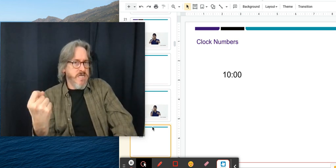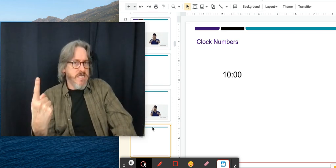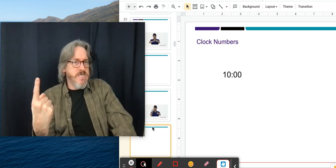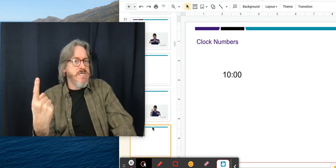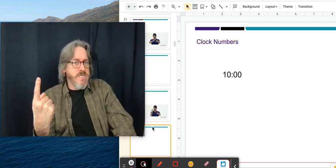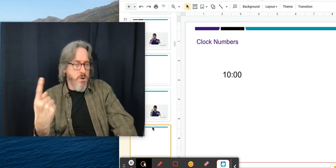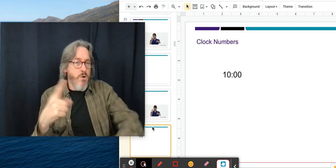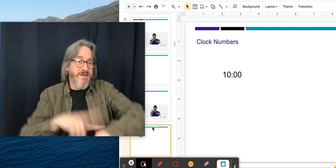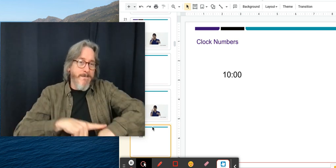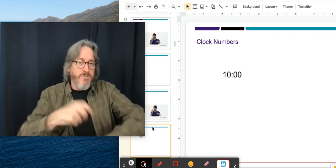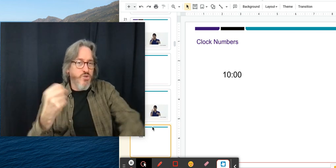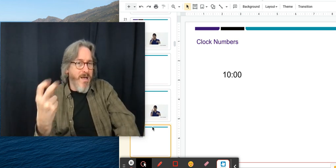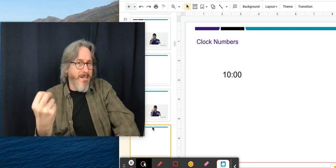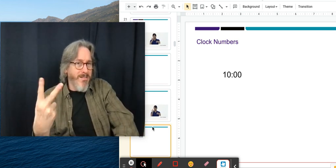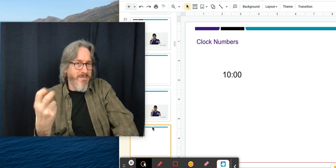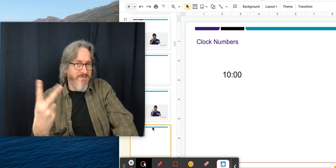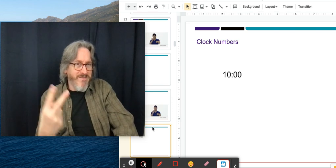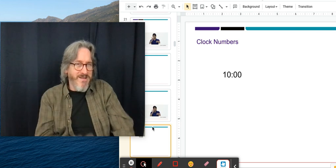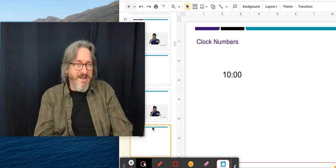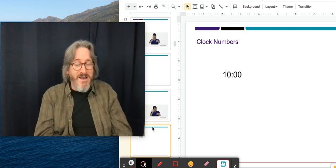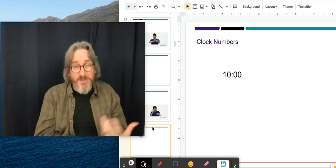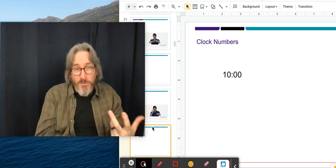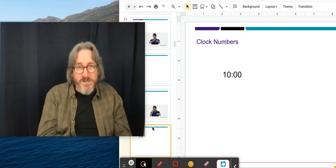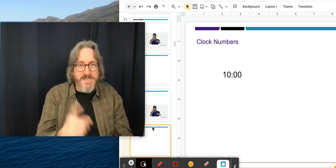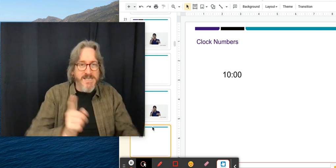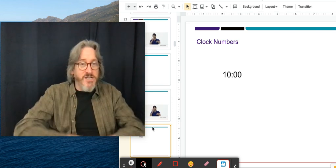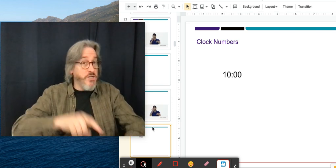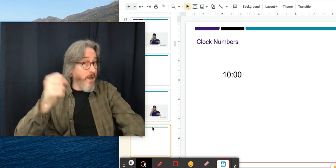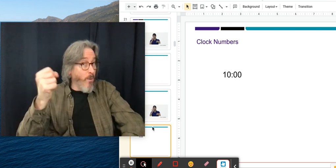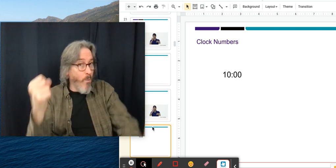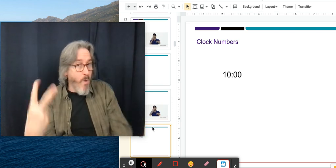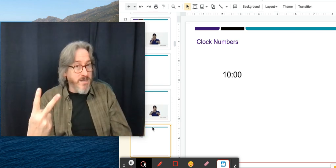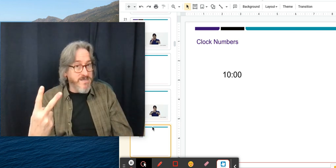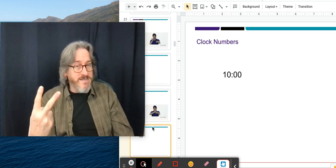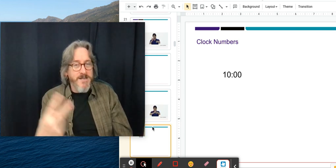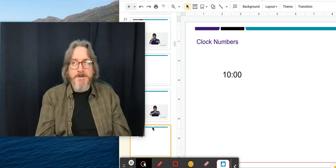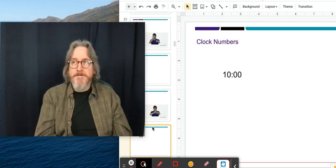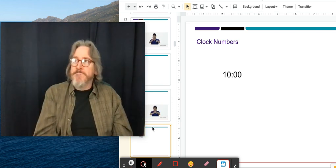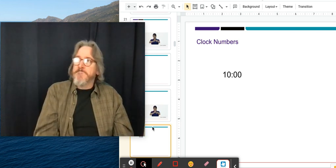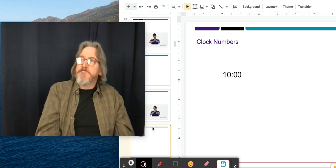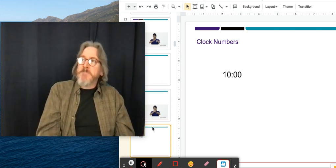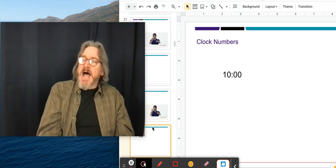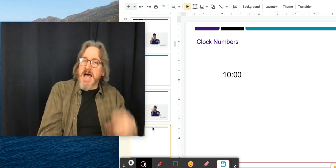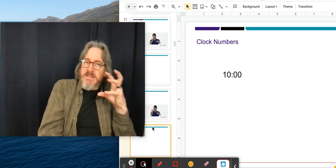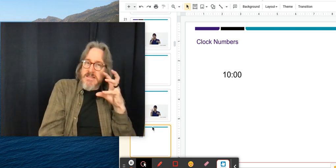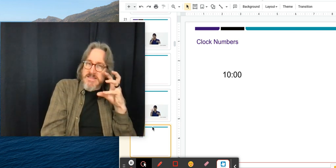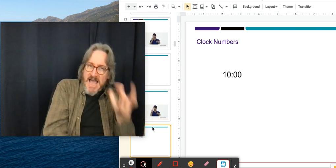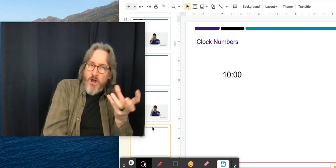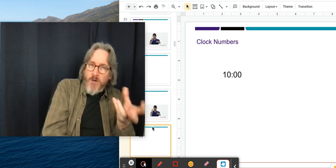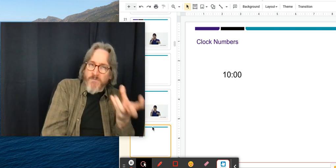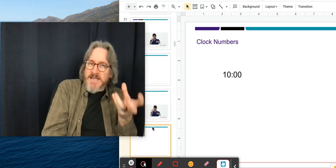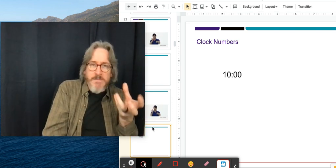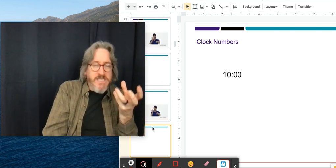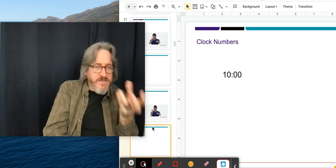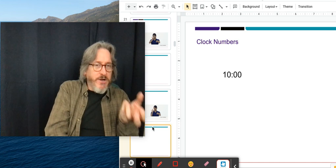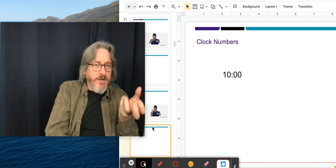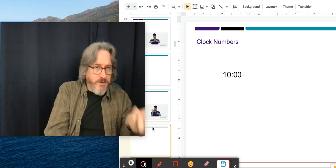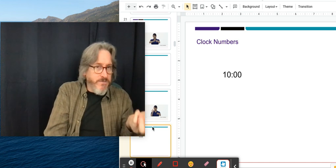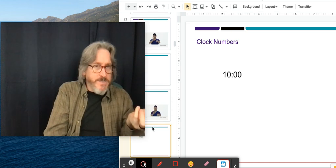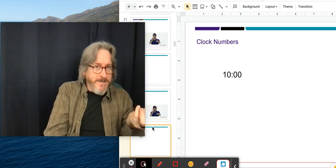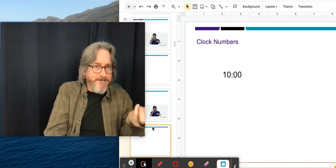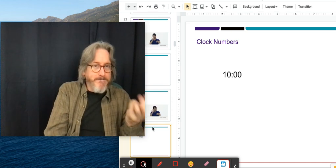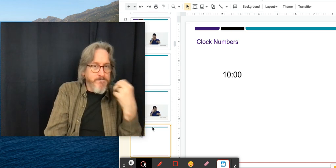11, 12. The book says to do it once. That oftentimes is